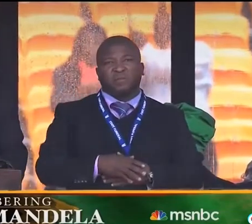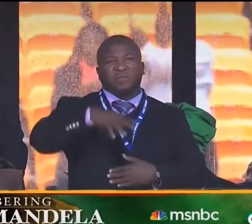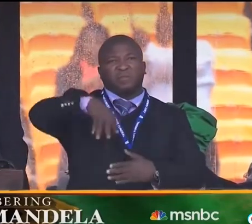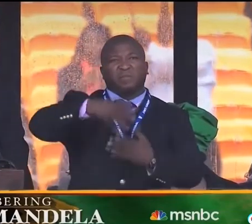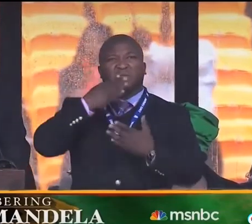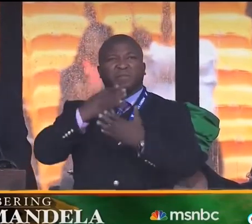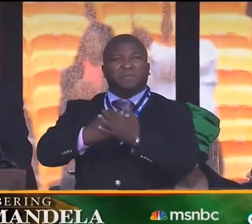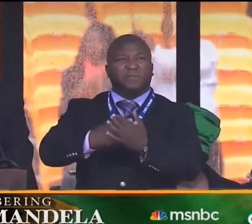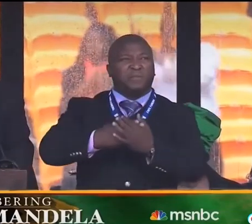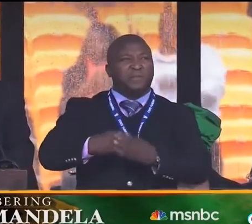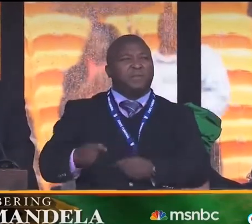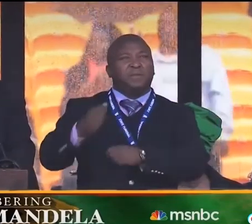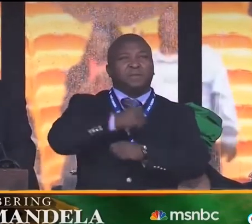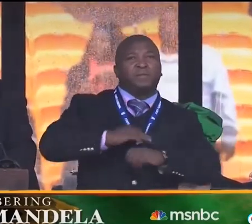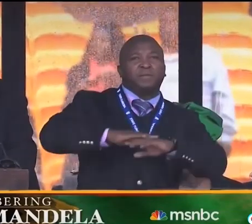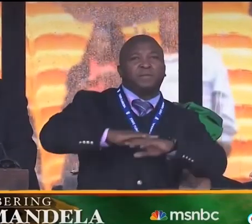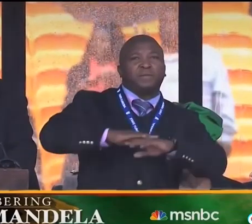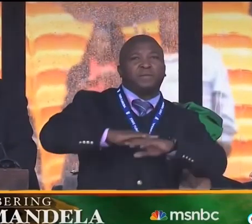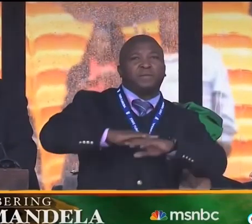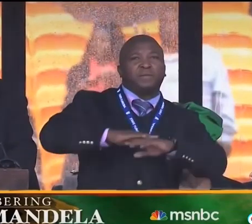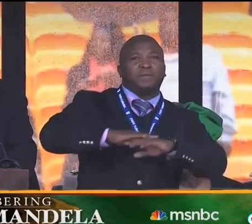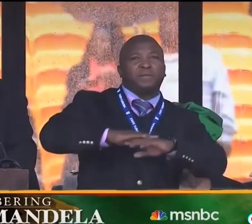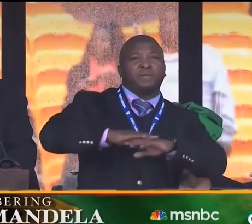prove this is good. I'm sorry.